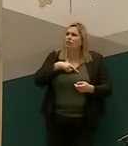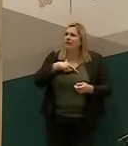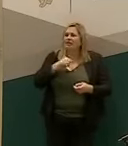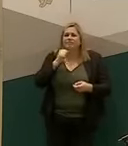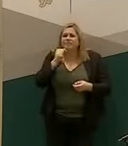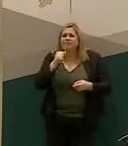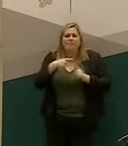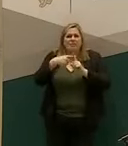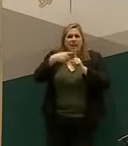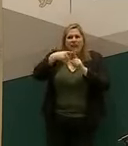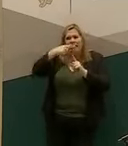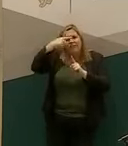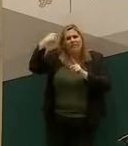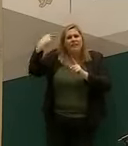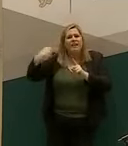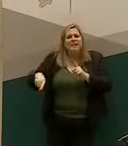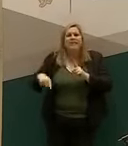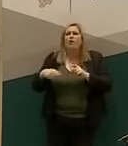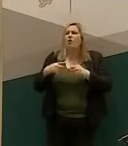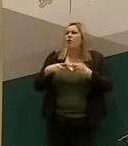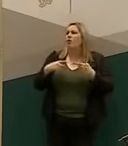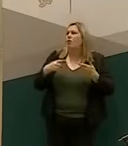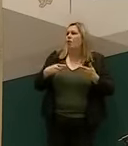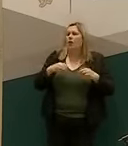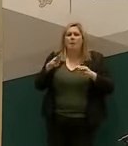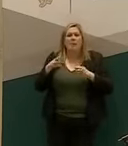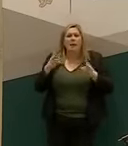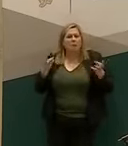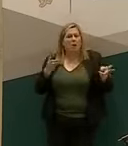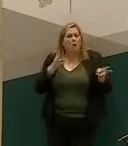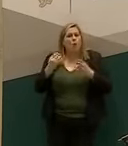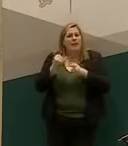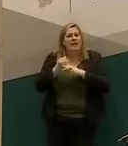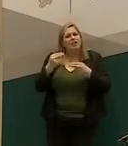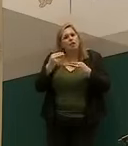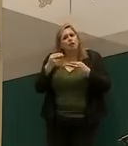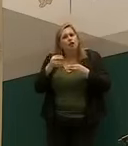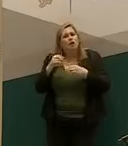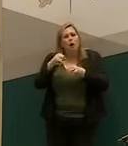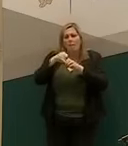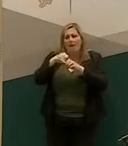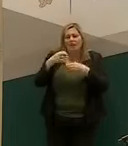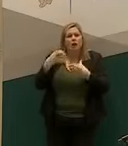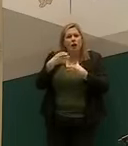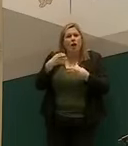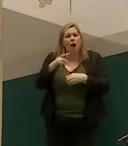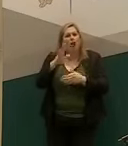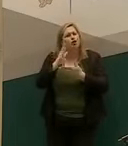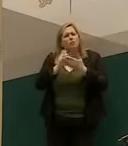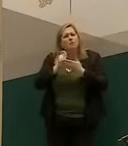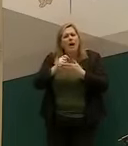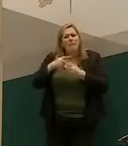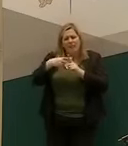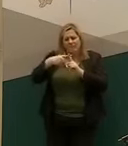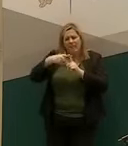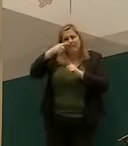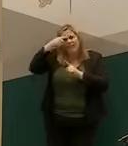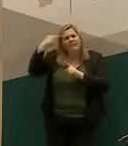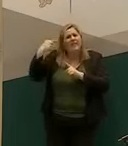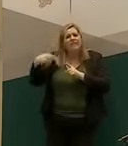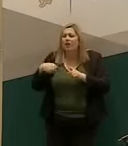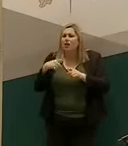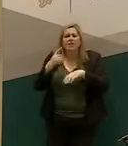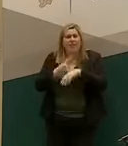of fever, and people who deal with the nursing or medical care of older people will be aware that sometimes fever is absent, particularly even in